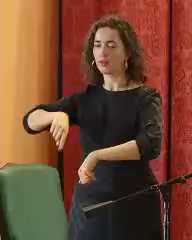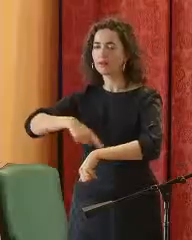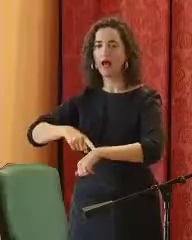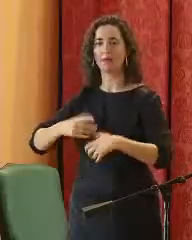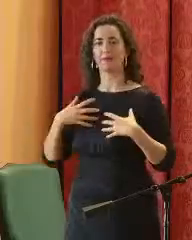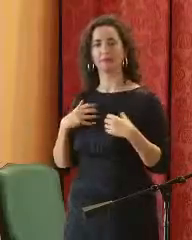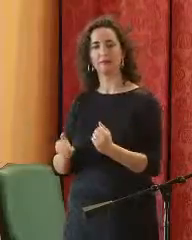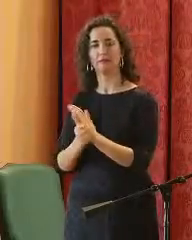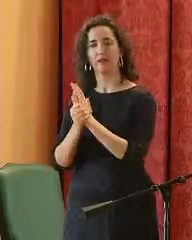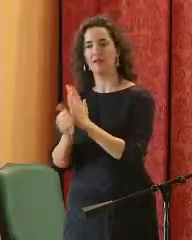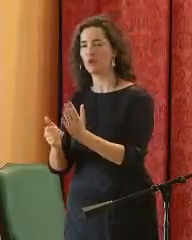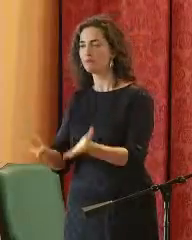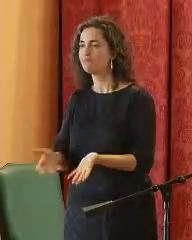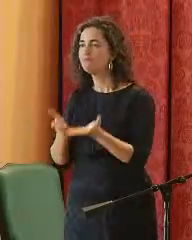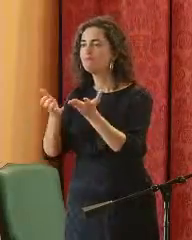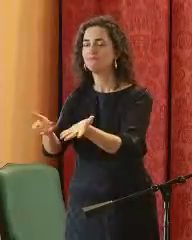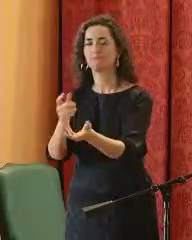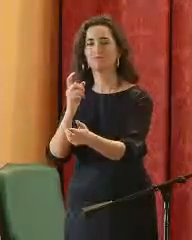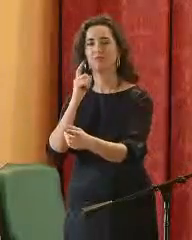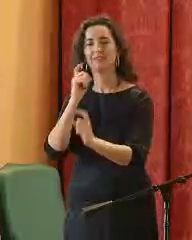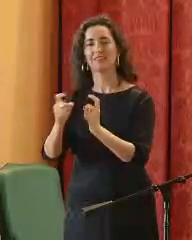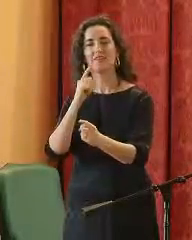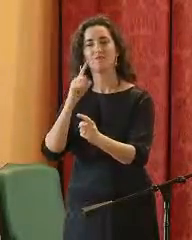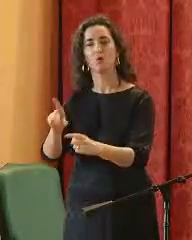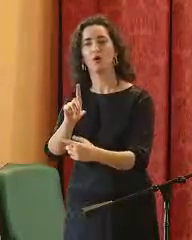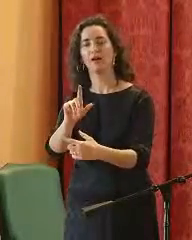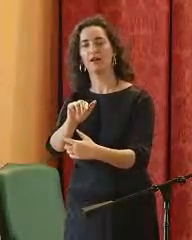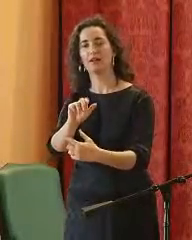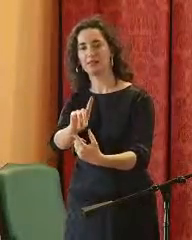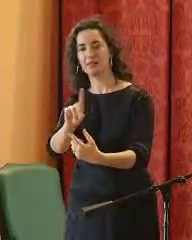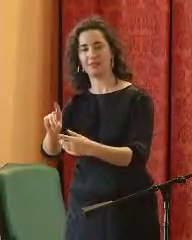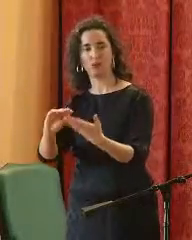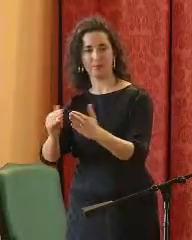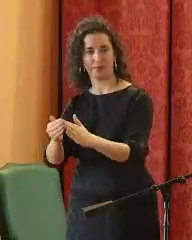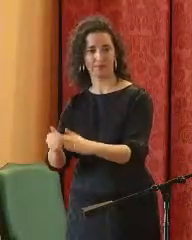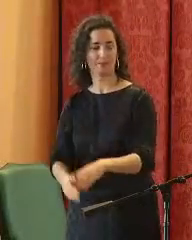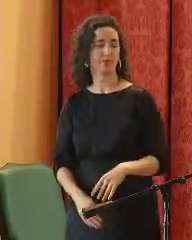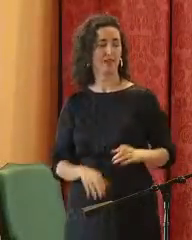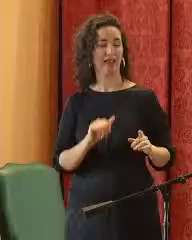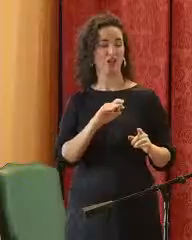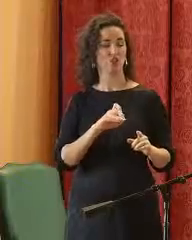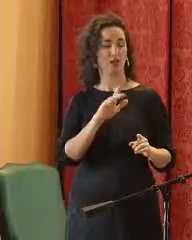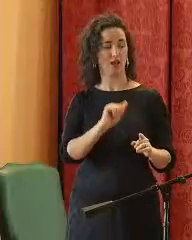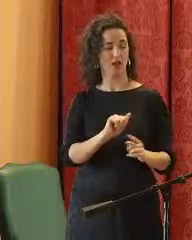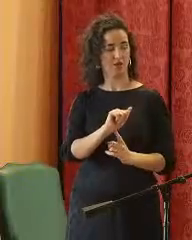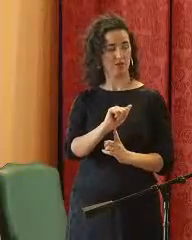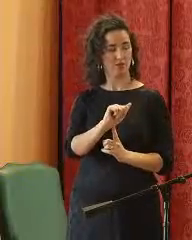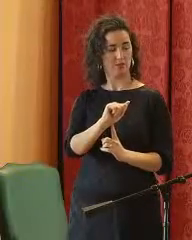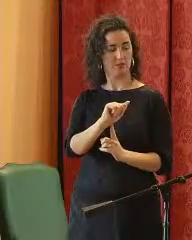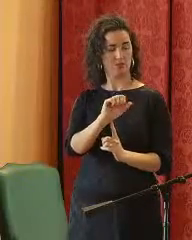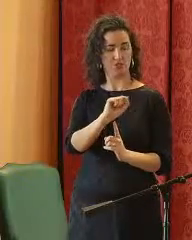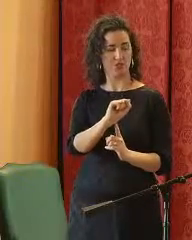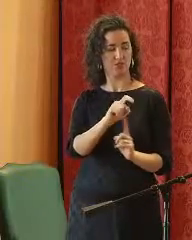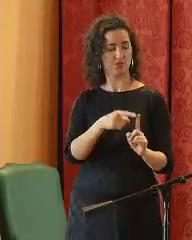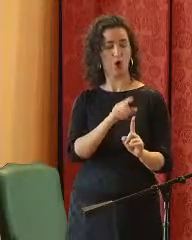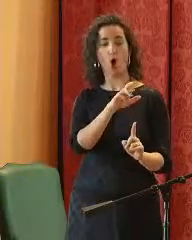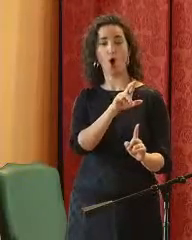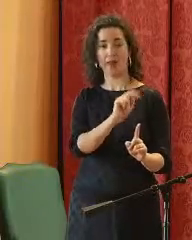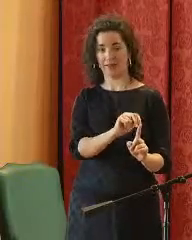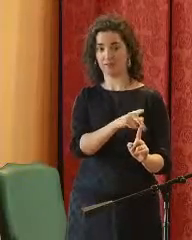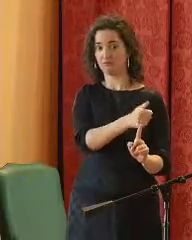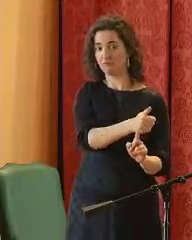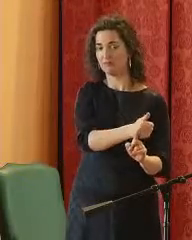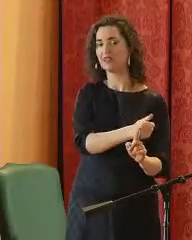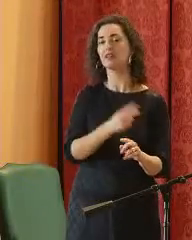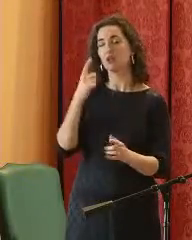IDD community. Angela Shockley, an RN and OCDD staff member, says she has witnessed Kathy's service